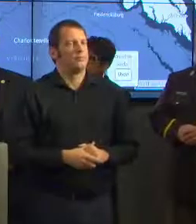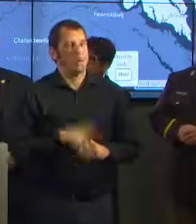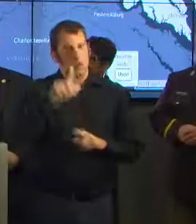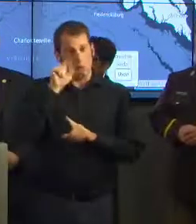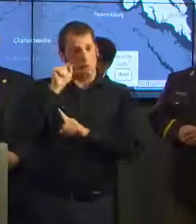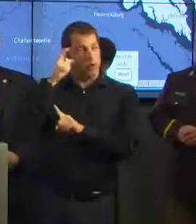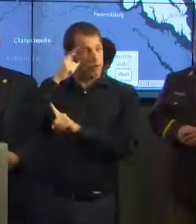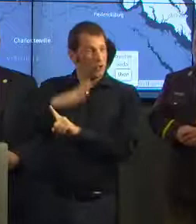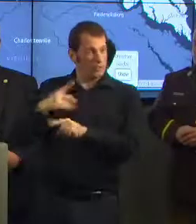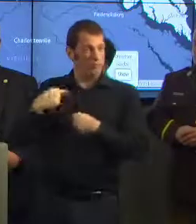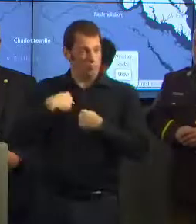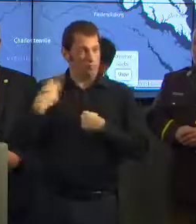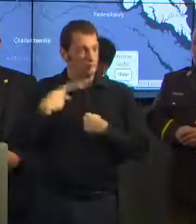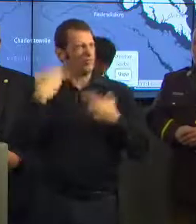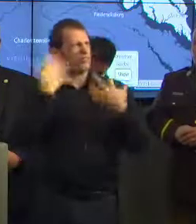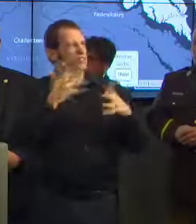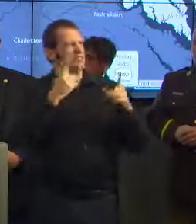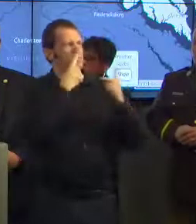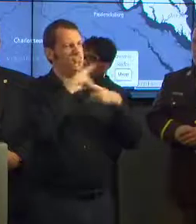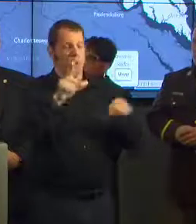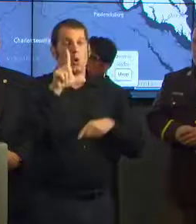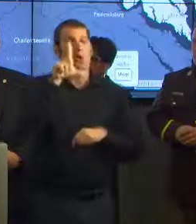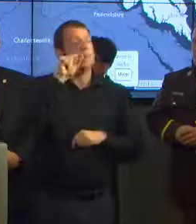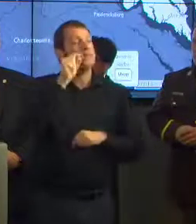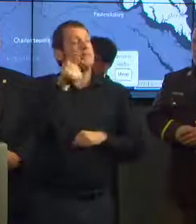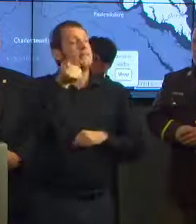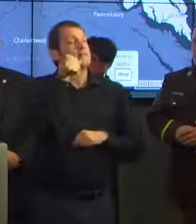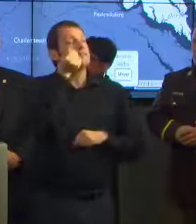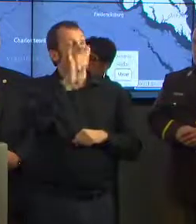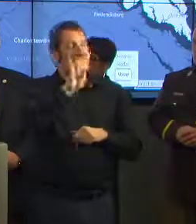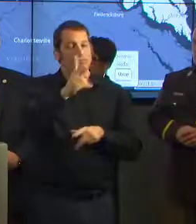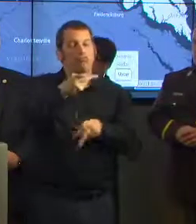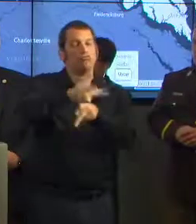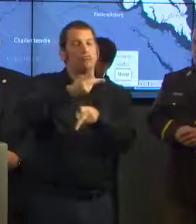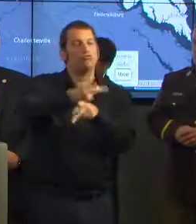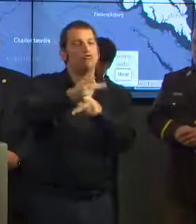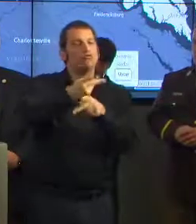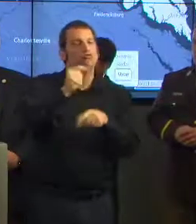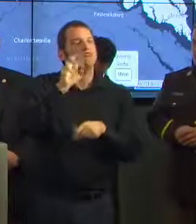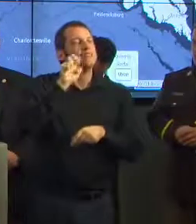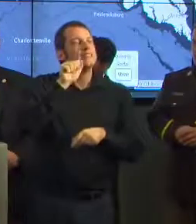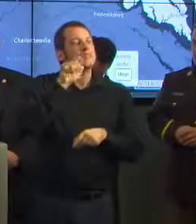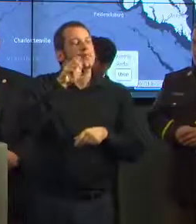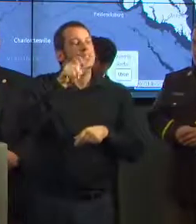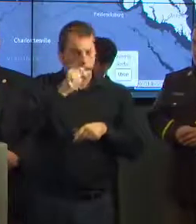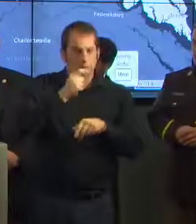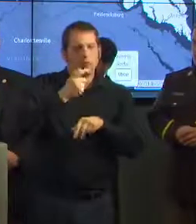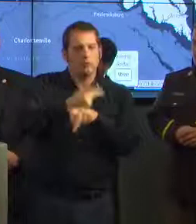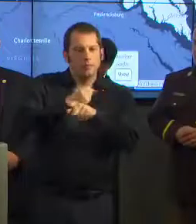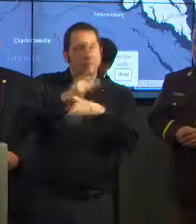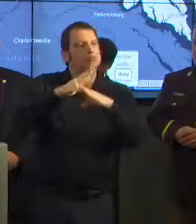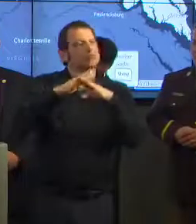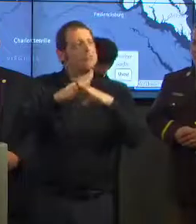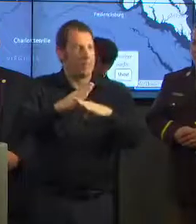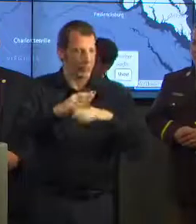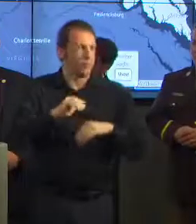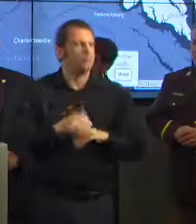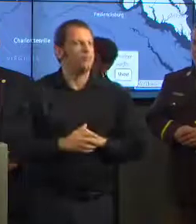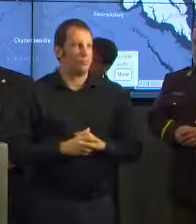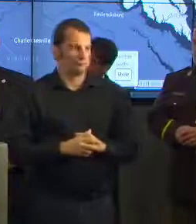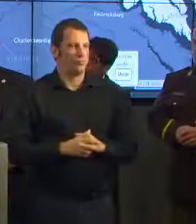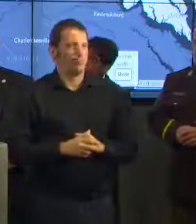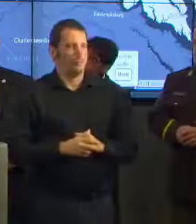Heroin Prevention, Treatment, and Enforcement Initiative, which was a multi-pronged strategy to